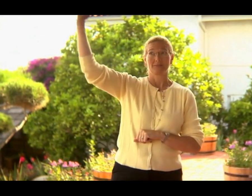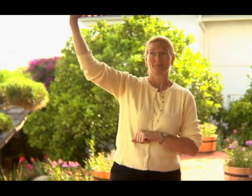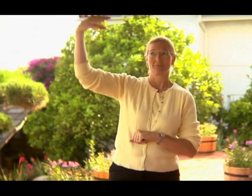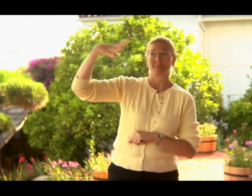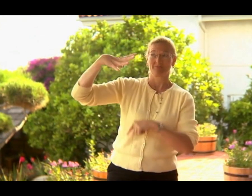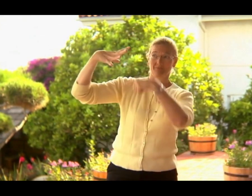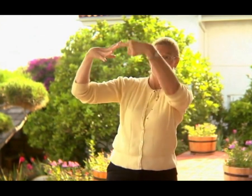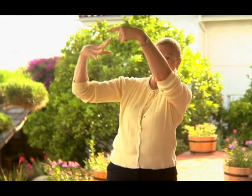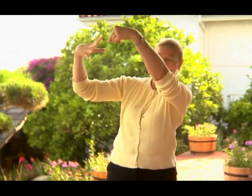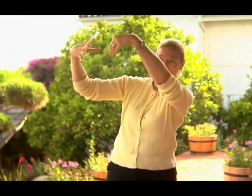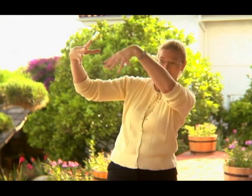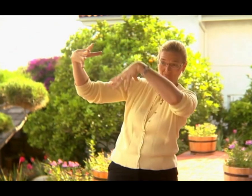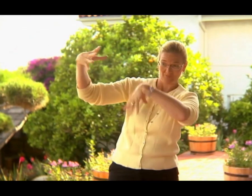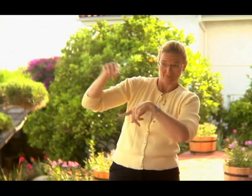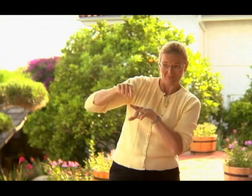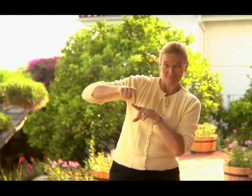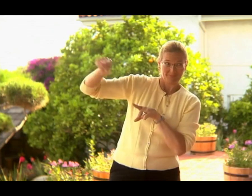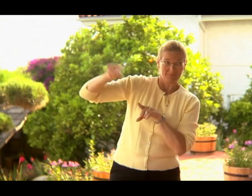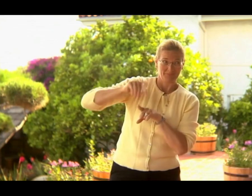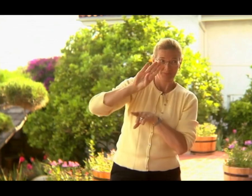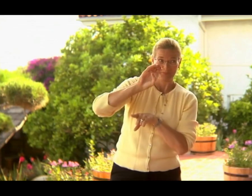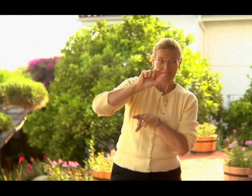A sunbeam is made up of several different rays.